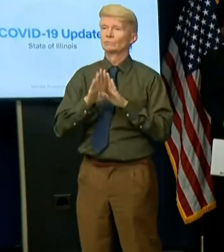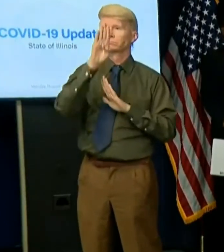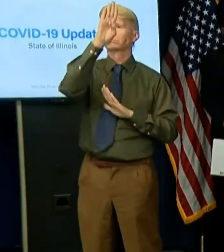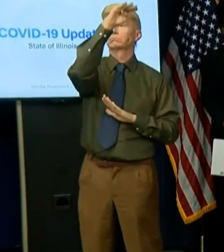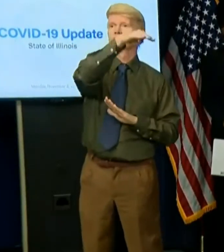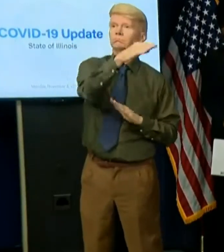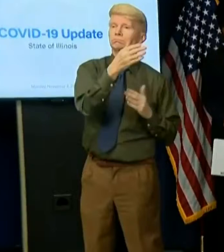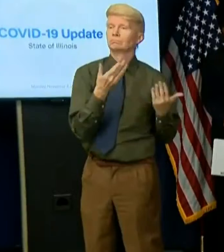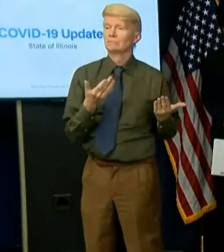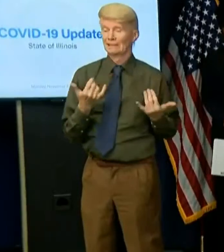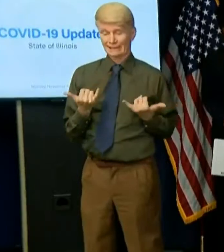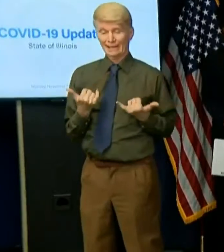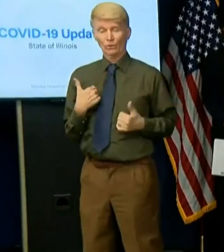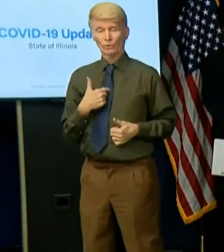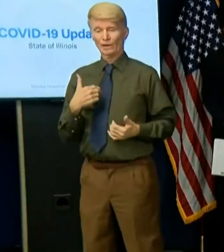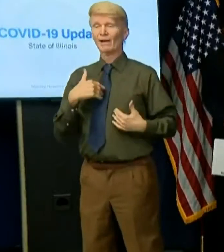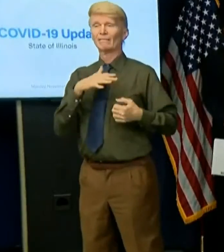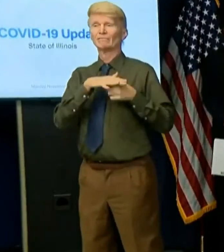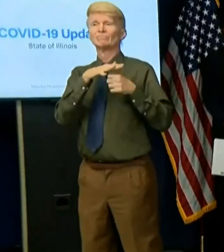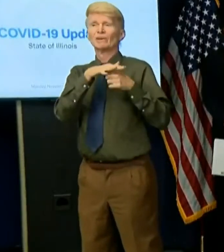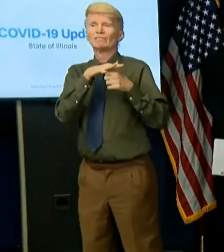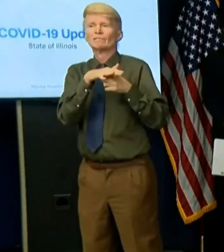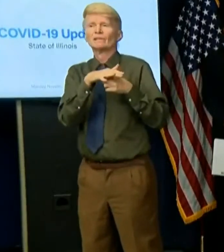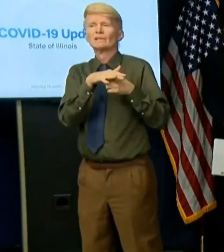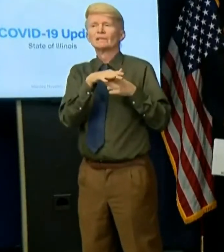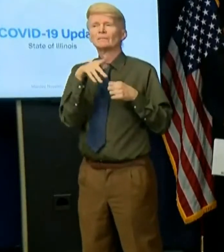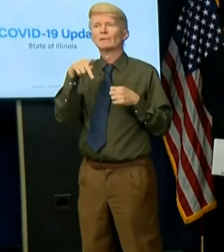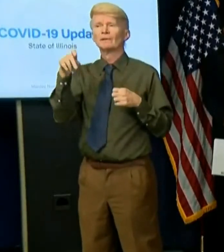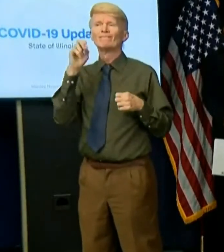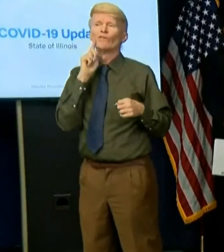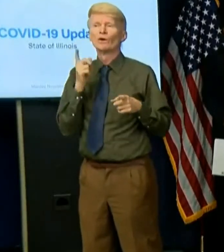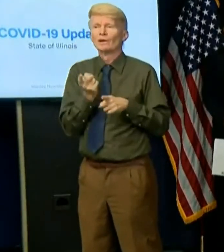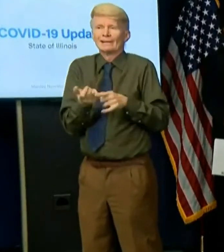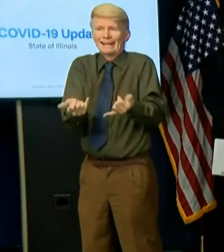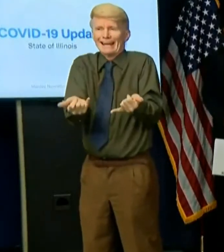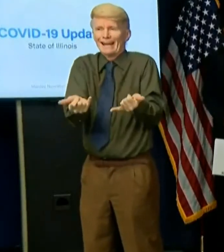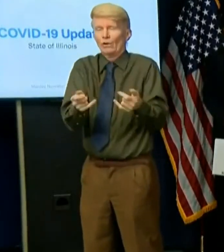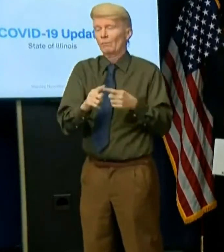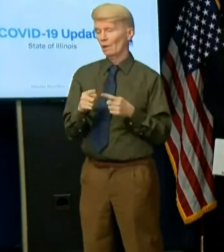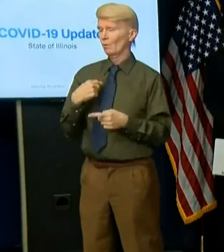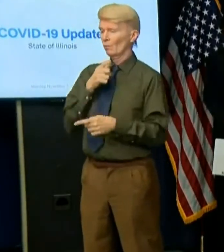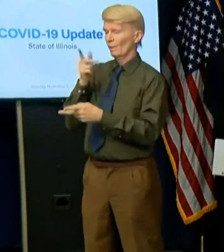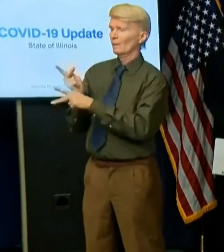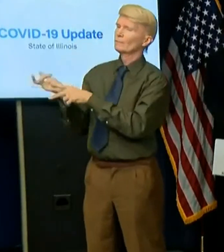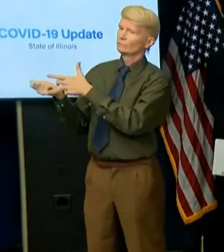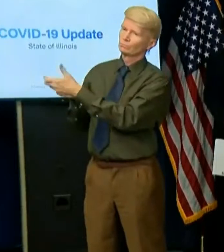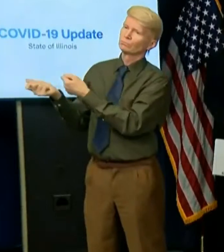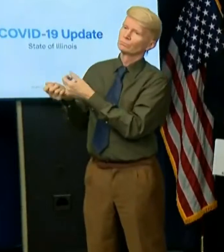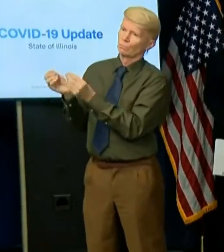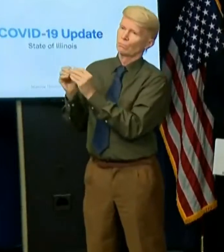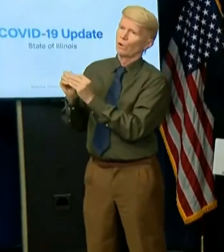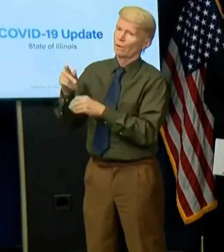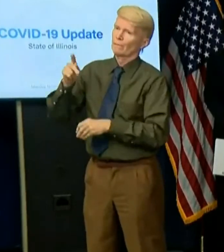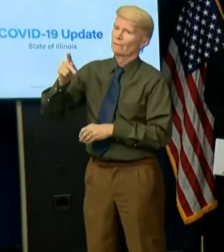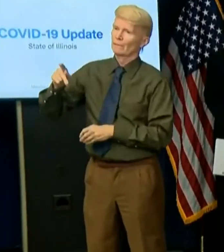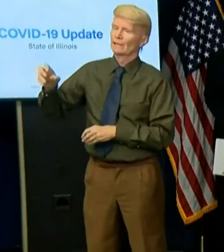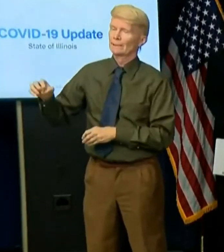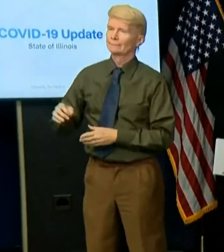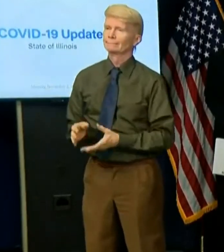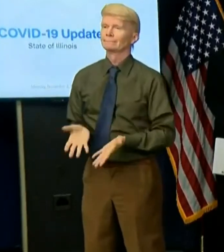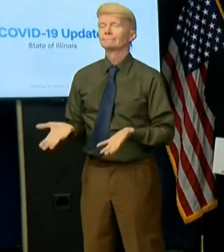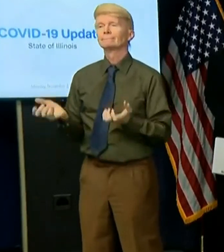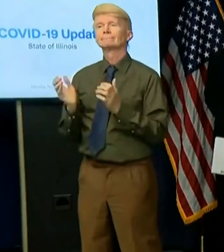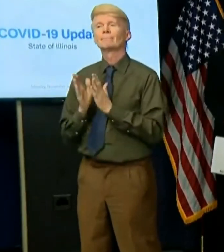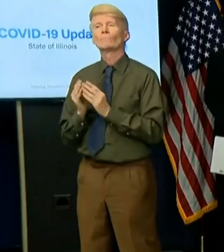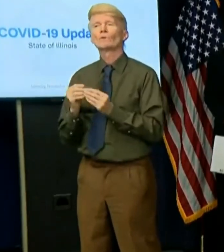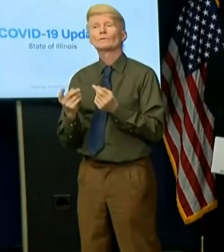now. It's sufficient for now, but we'll continue to acquire PPE as we need it. We'll do a couple in the room, and